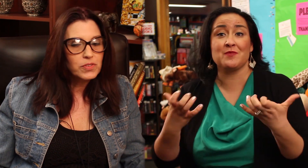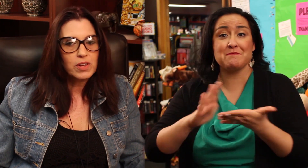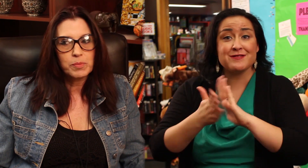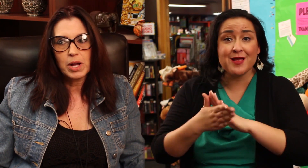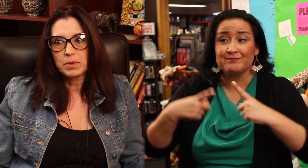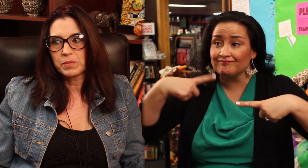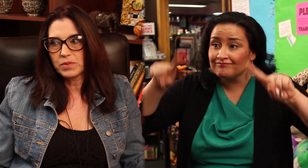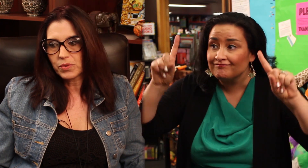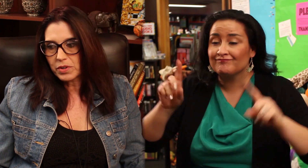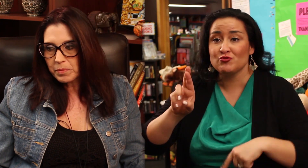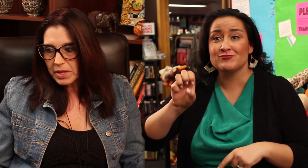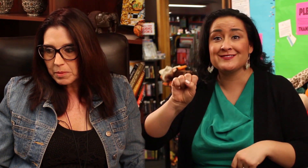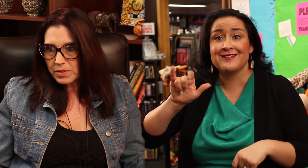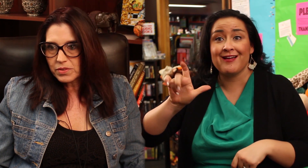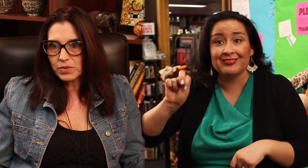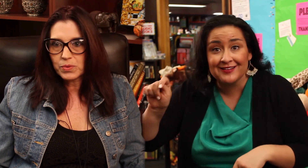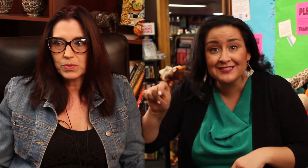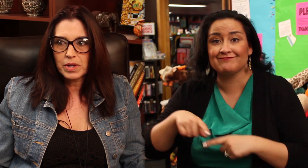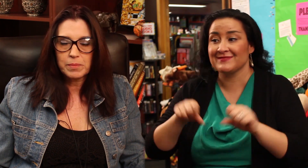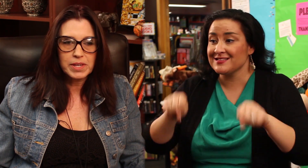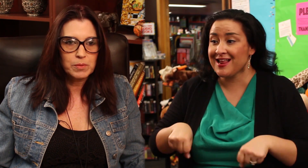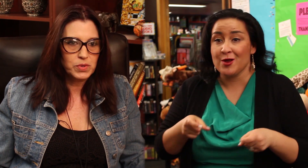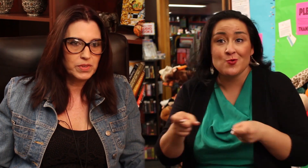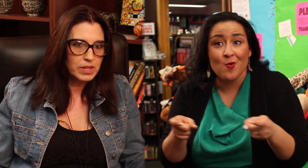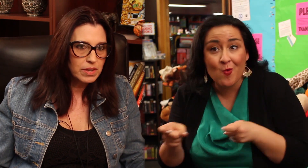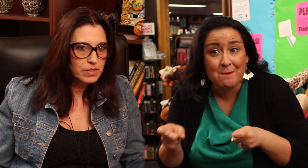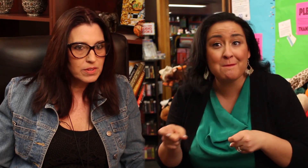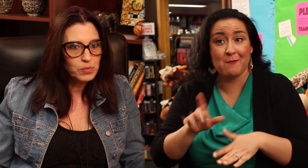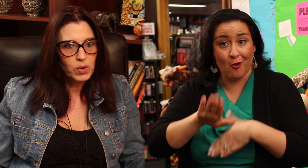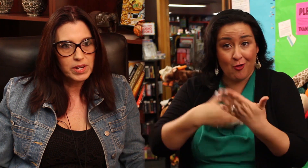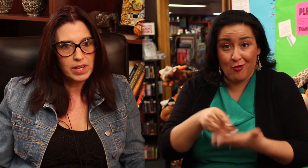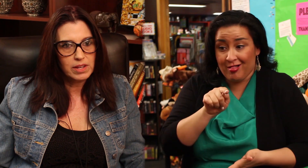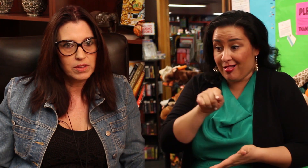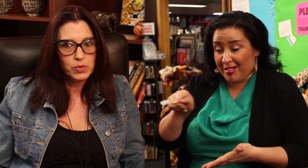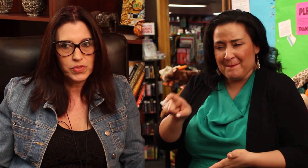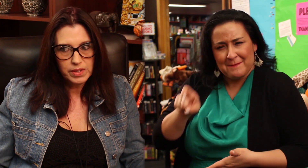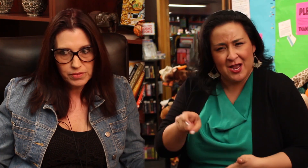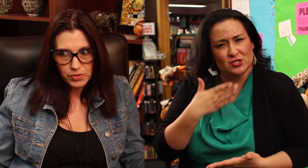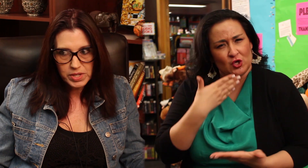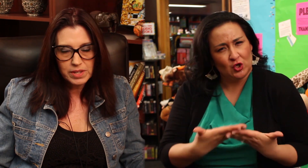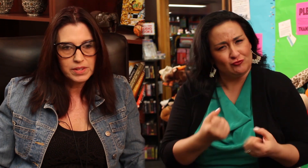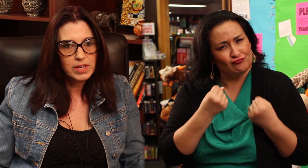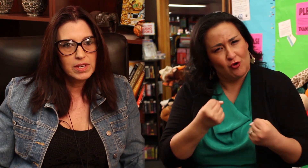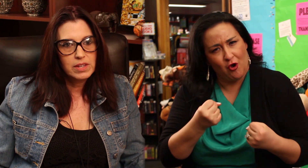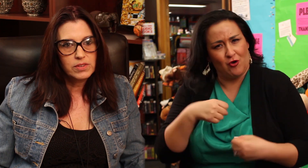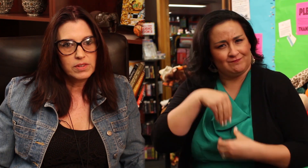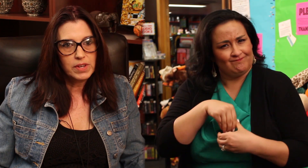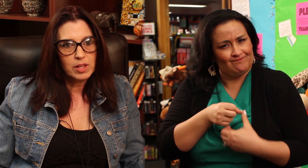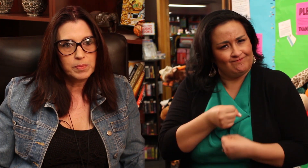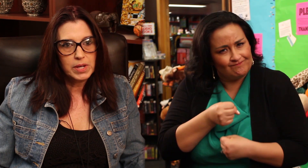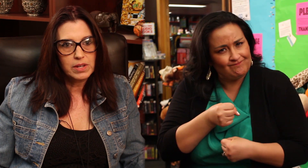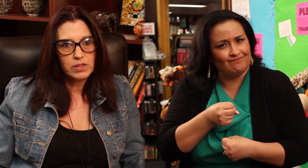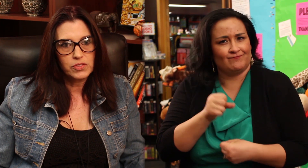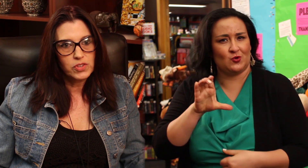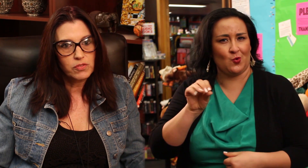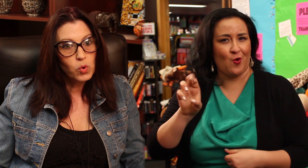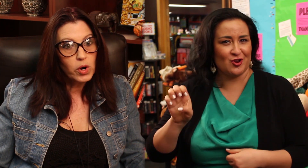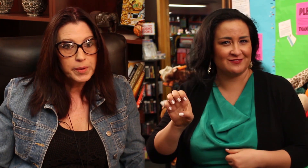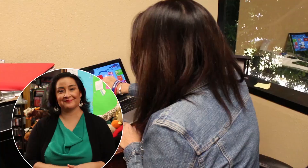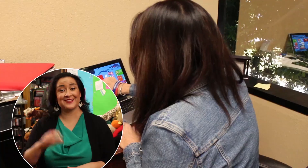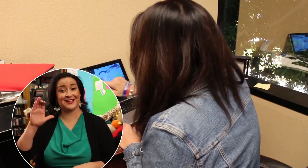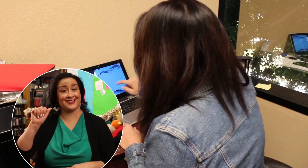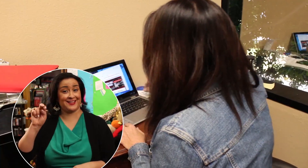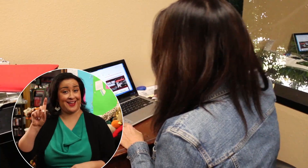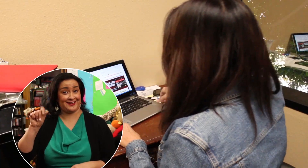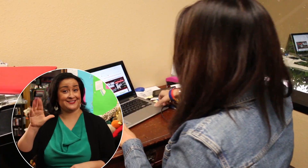to be able to solve problems, in order to be able to become resilient and whatnot, all those things you need to develop a good